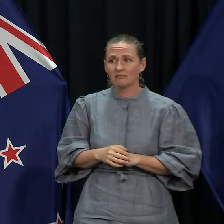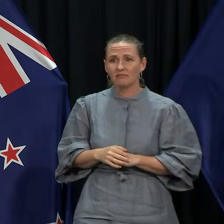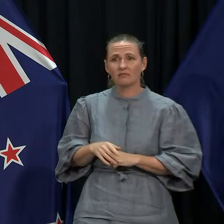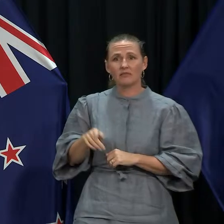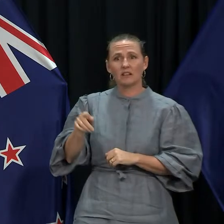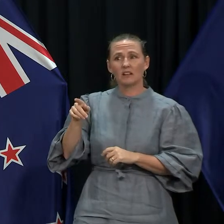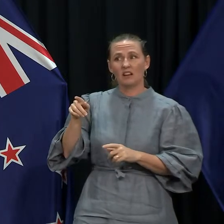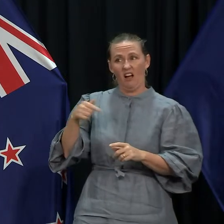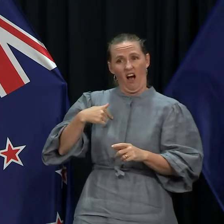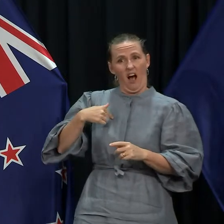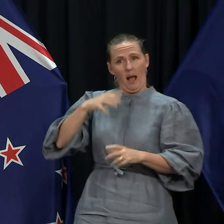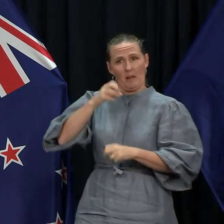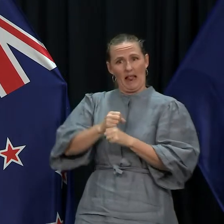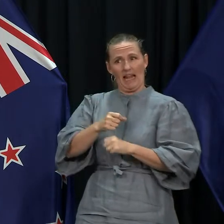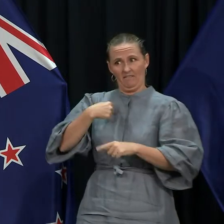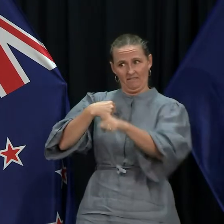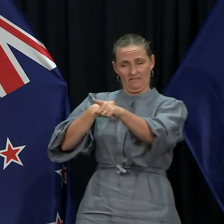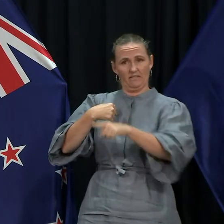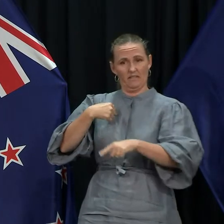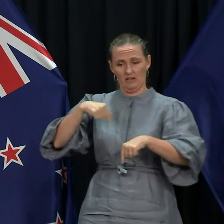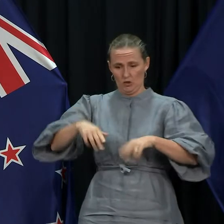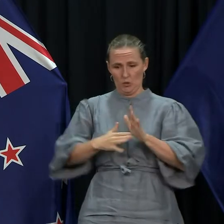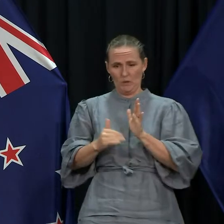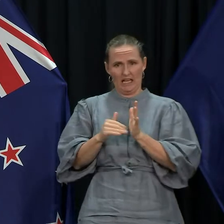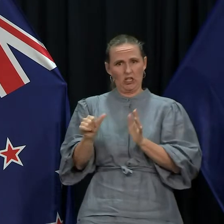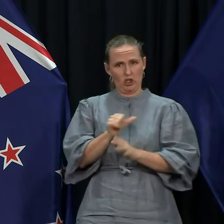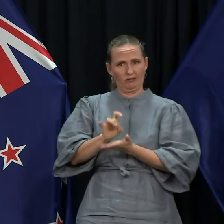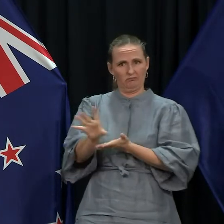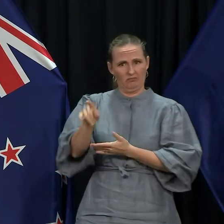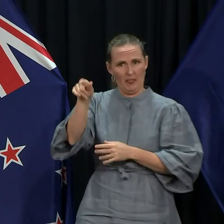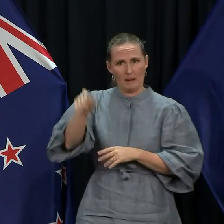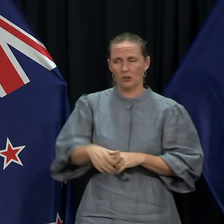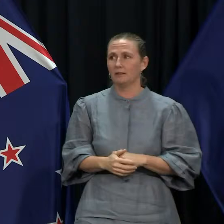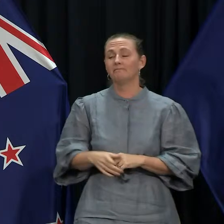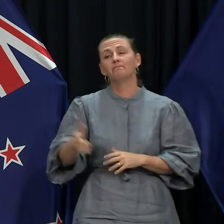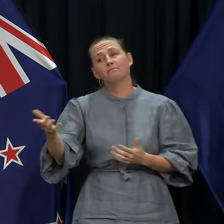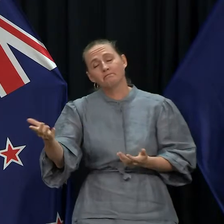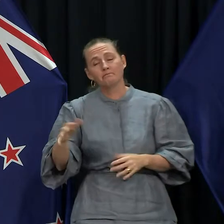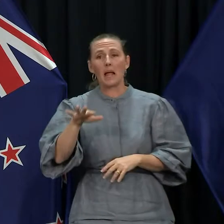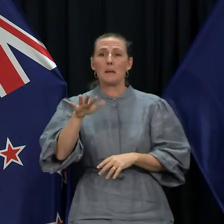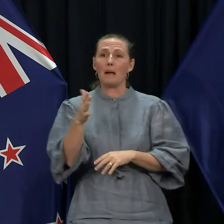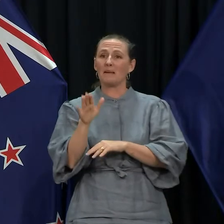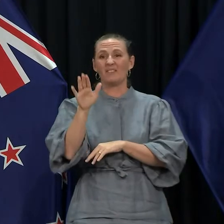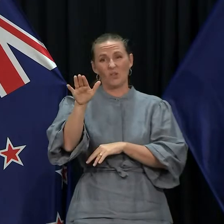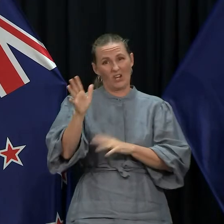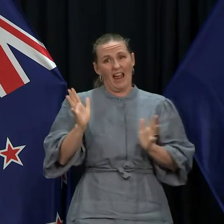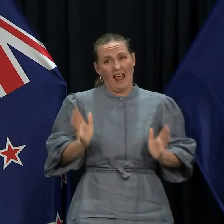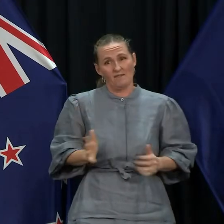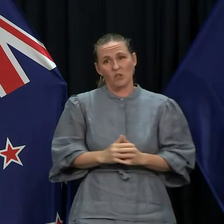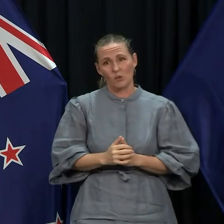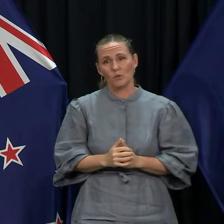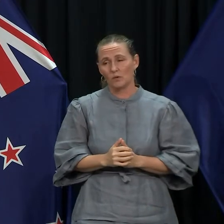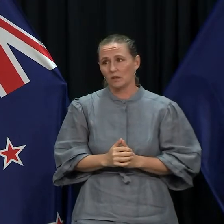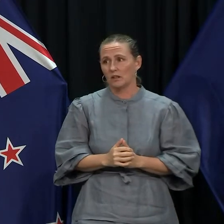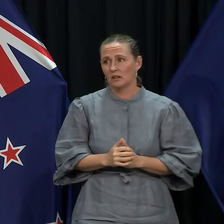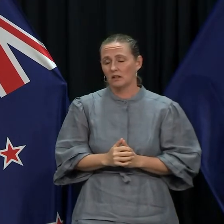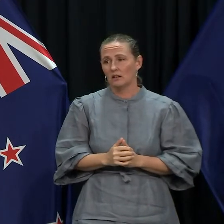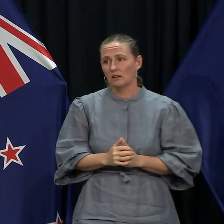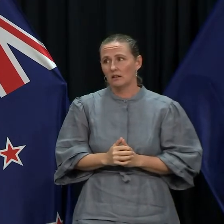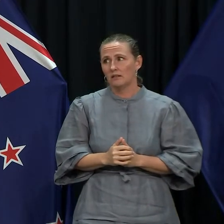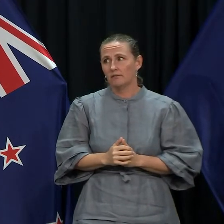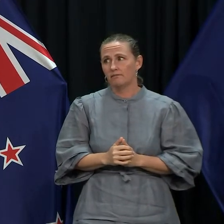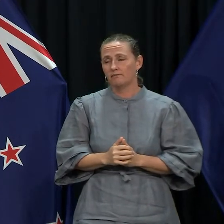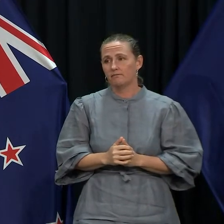that New Zealand should take? Yeah, and look, I wouldn't rule it out in the future. But, you know, of the things that we're considering,